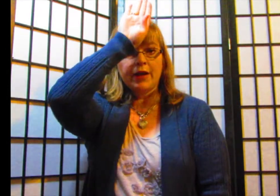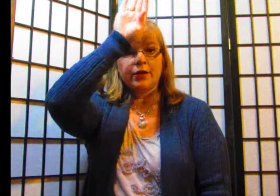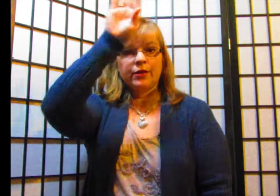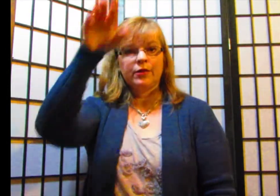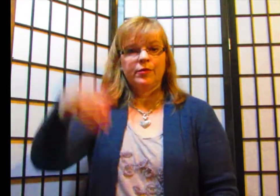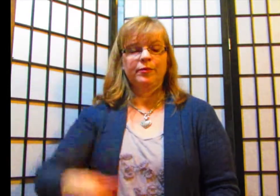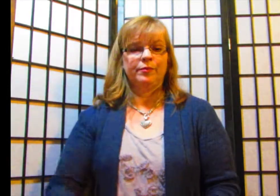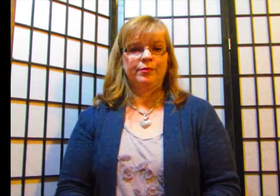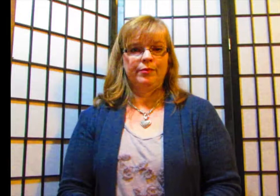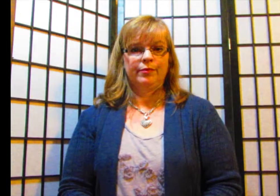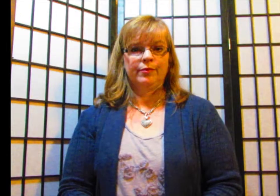firefighter,